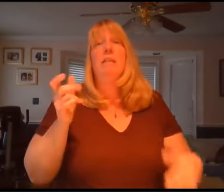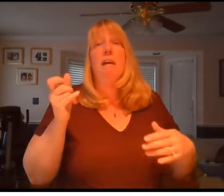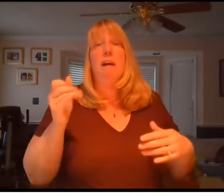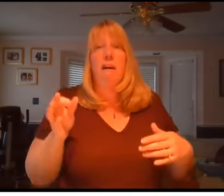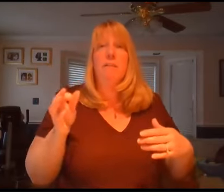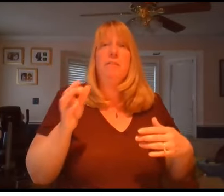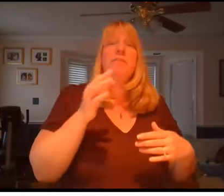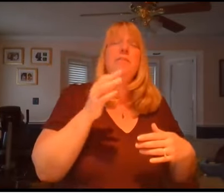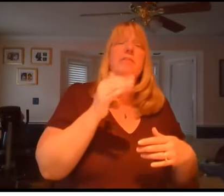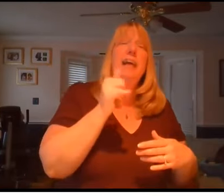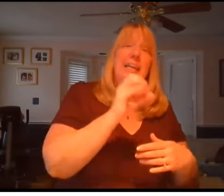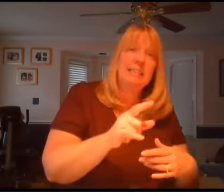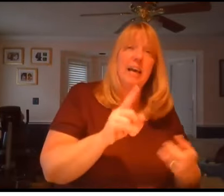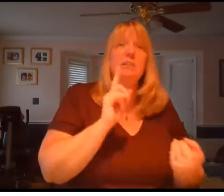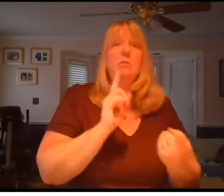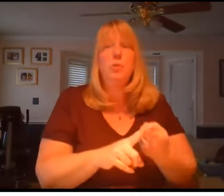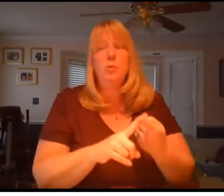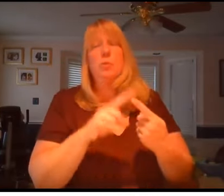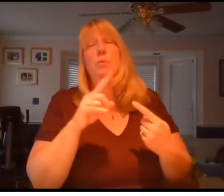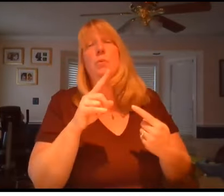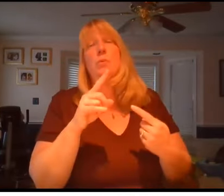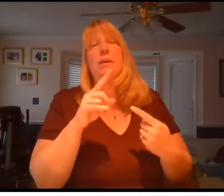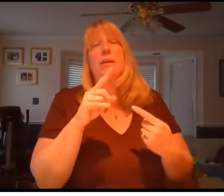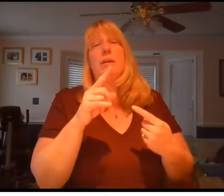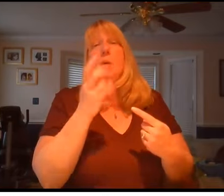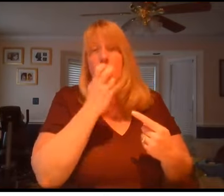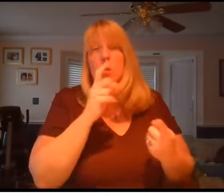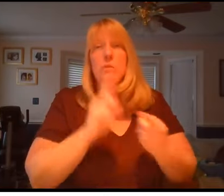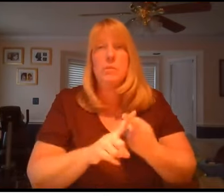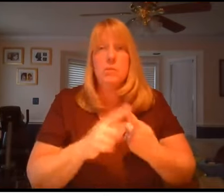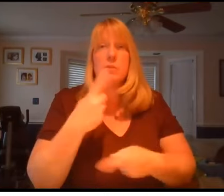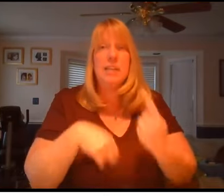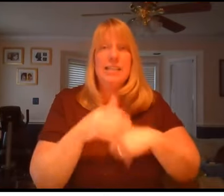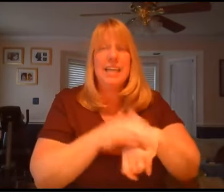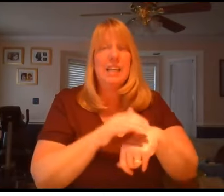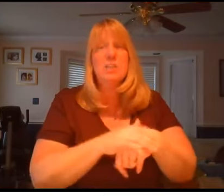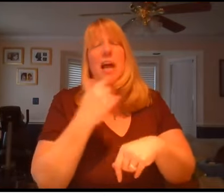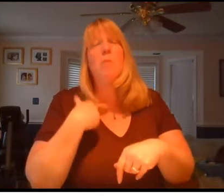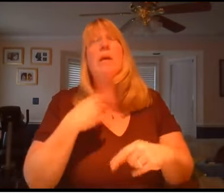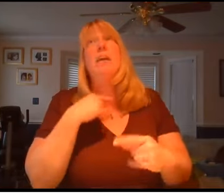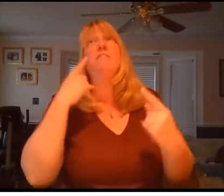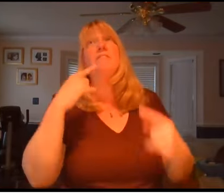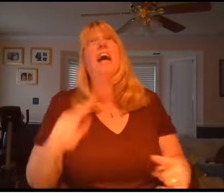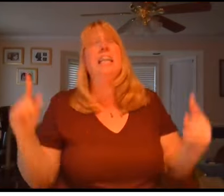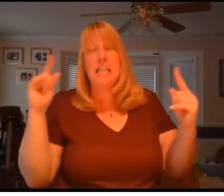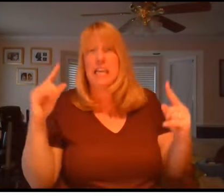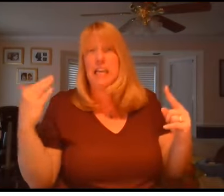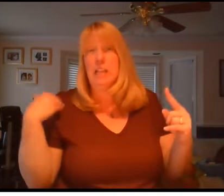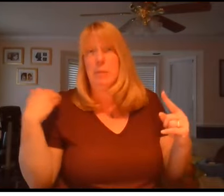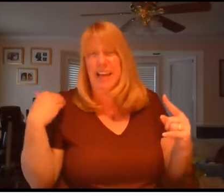That is the history of ASL to oral to sign English. And